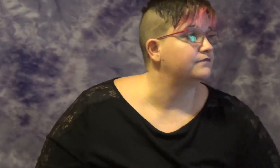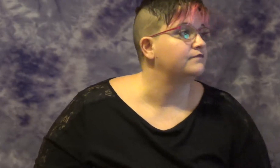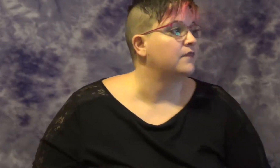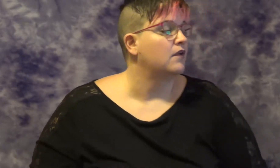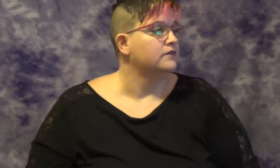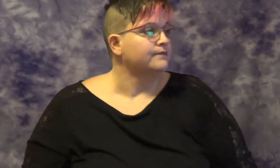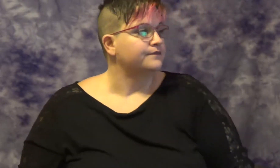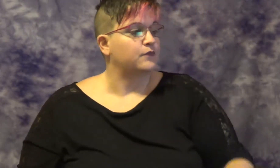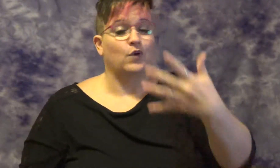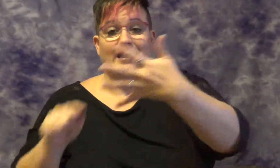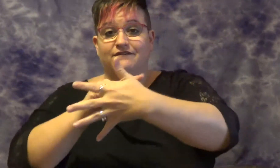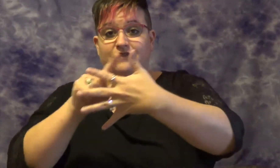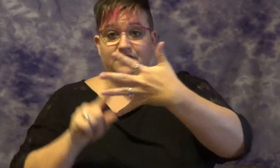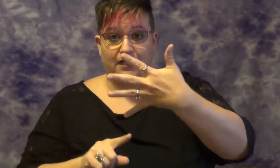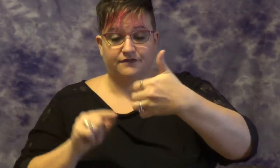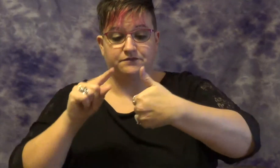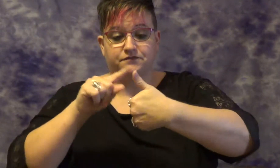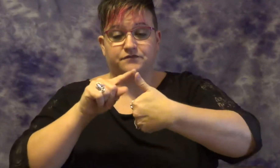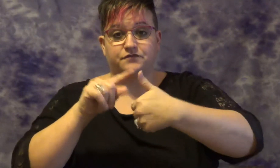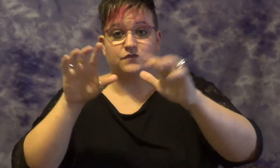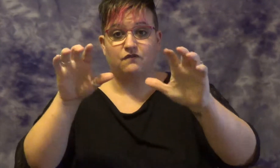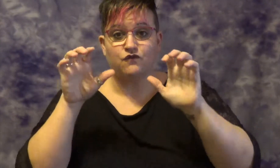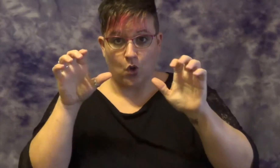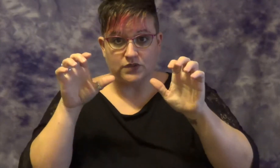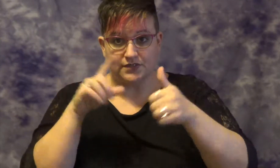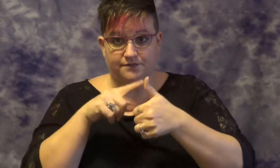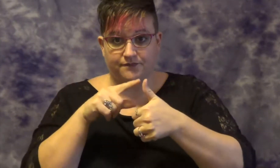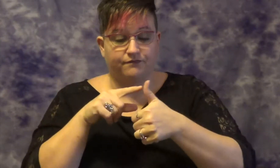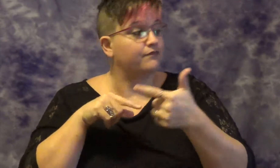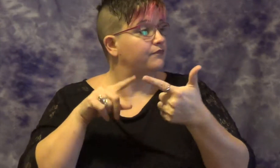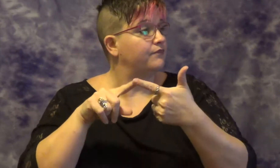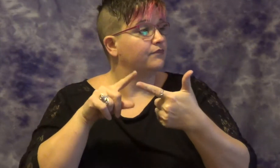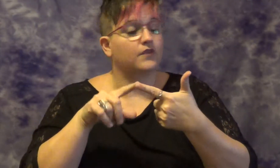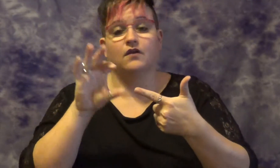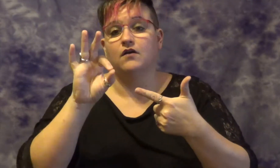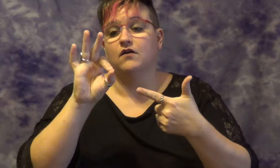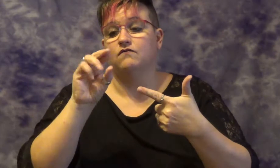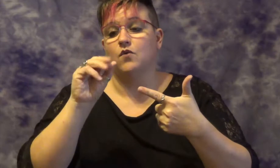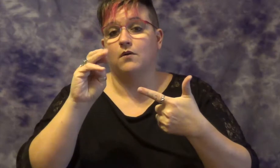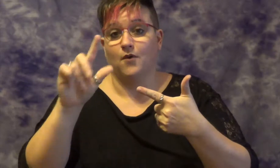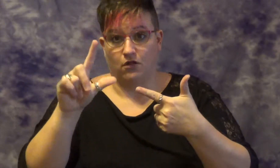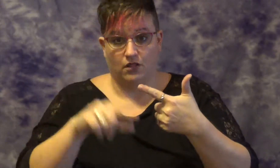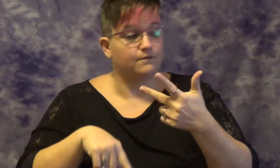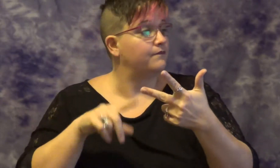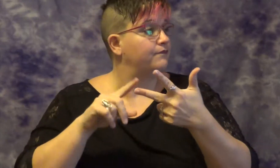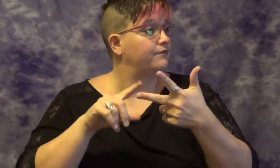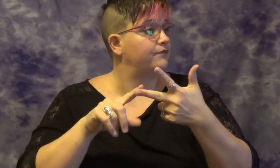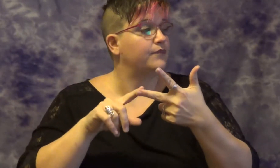in. So the 5 levels are, we have frozen,